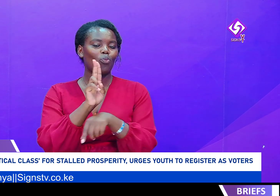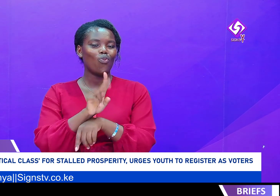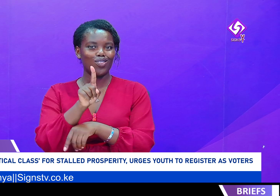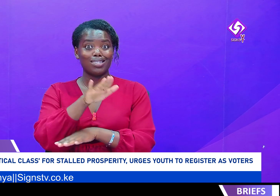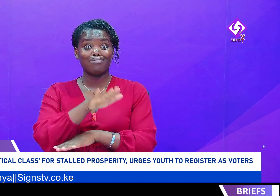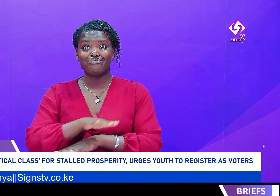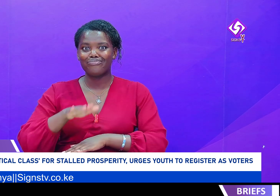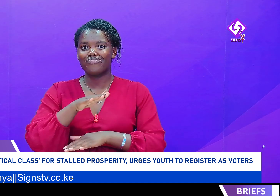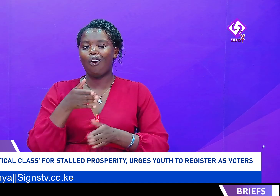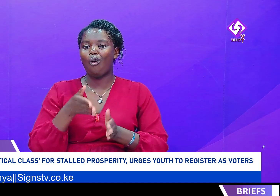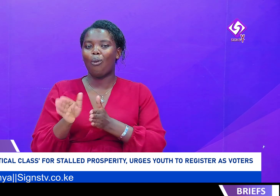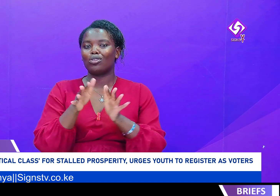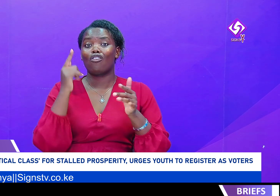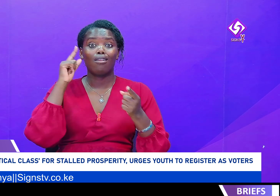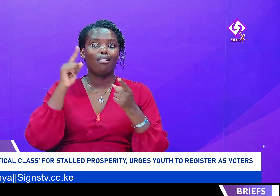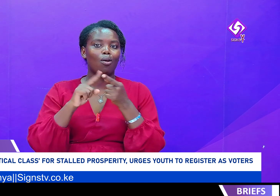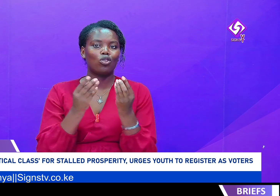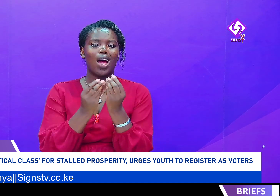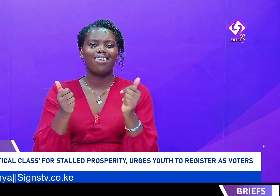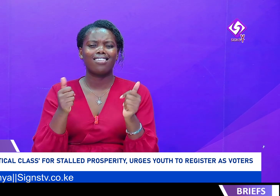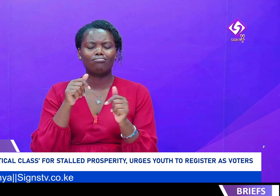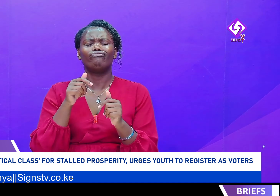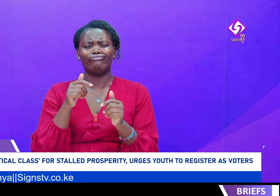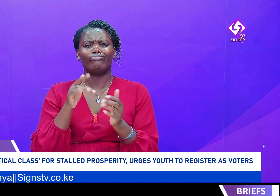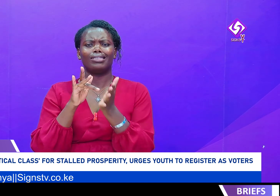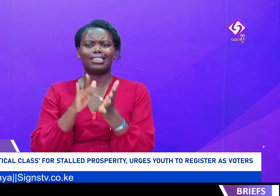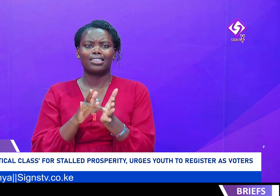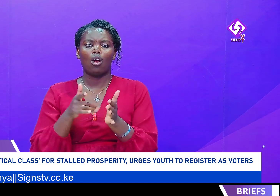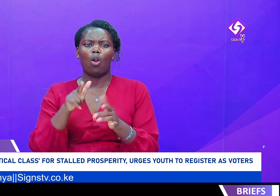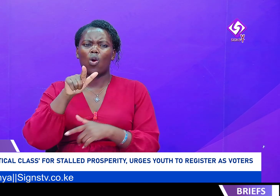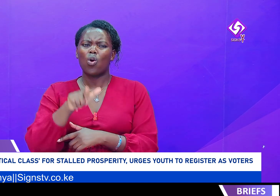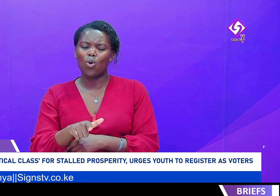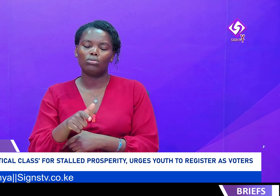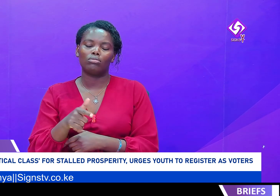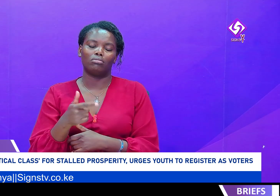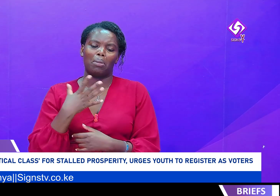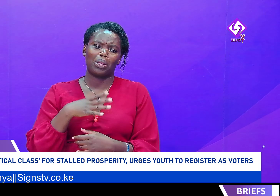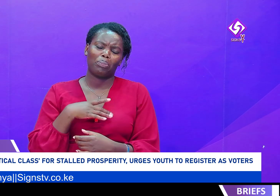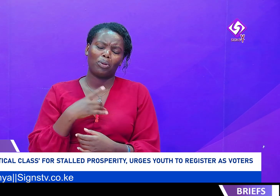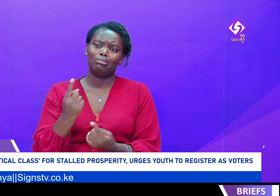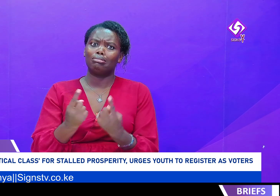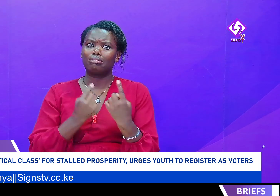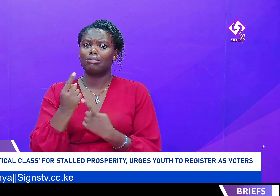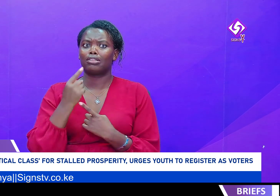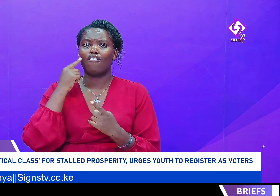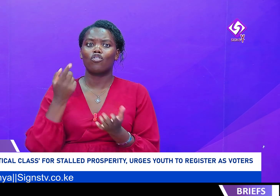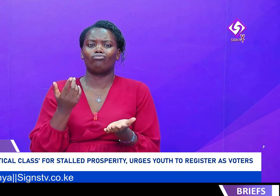The president also used the platform to address the persistently low turnout among young people in the ongoing